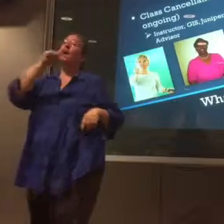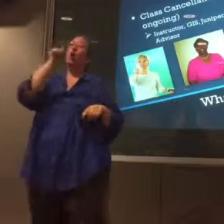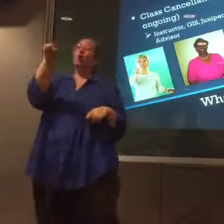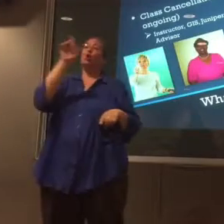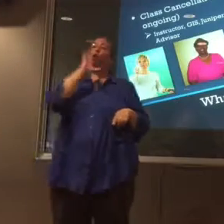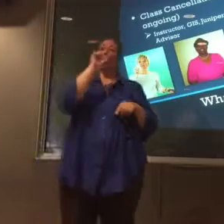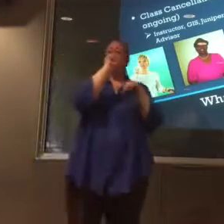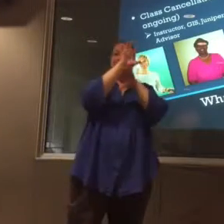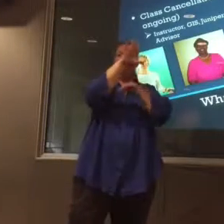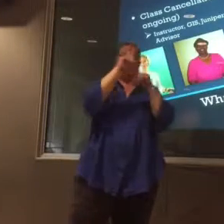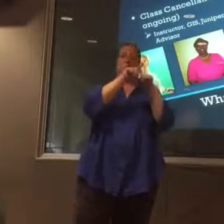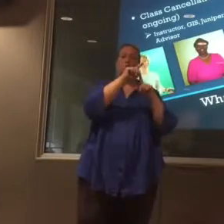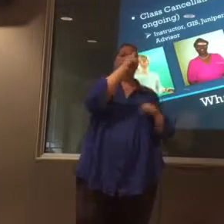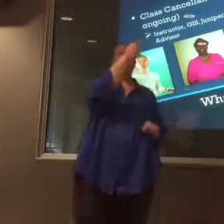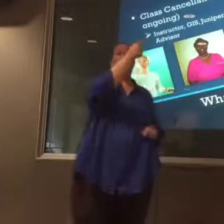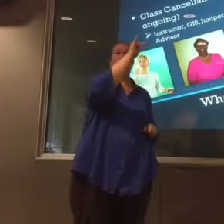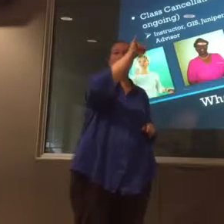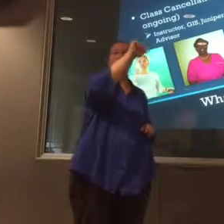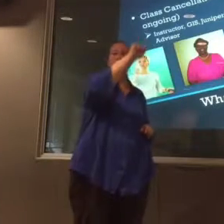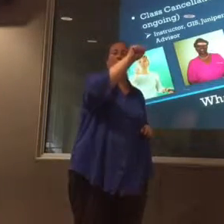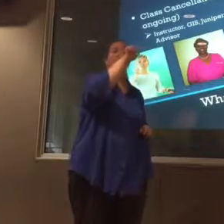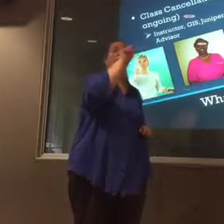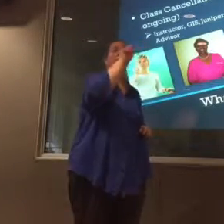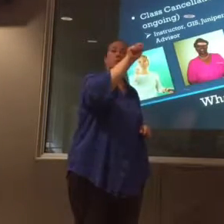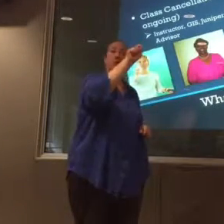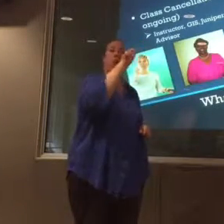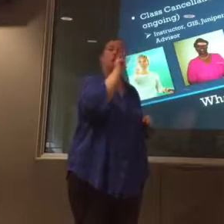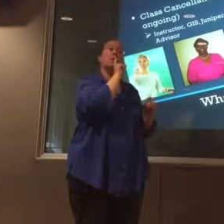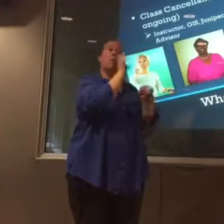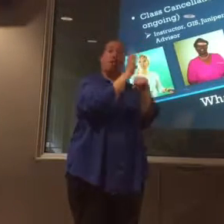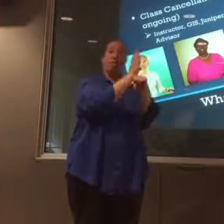Oh, GIS? Oh, okay, so you're actually going to send it to